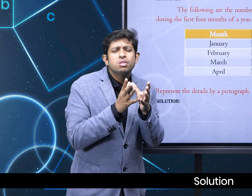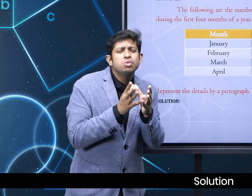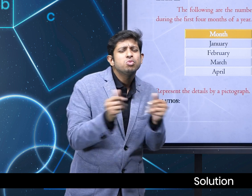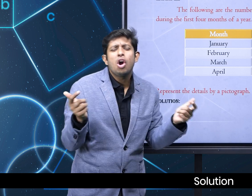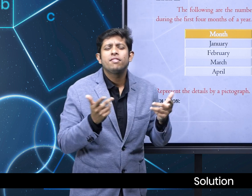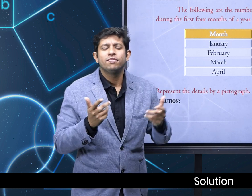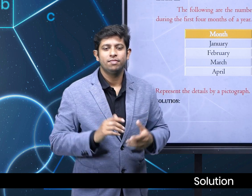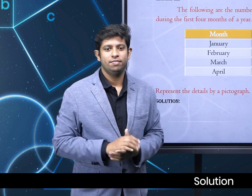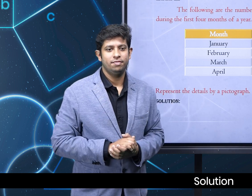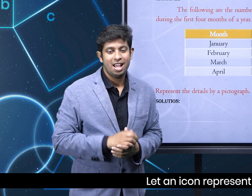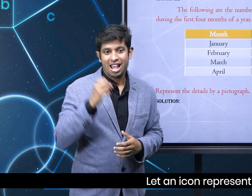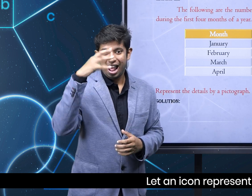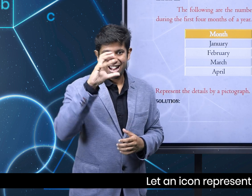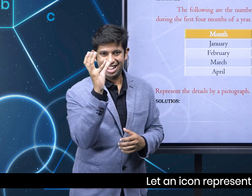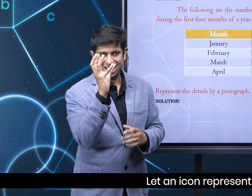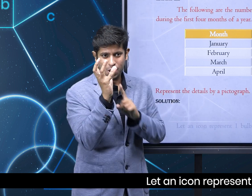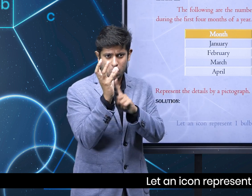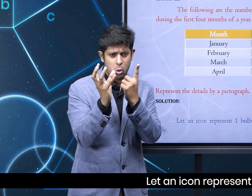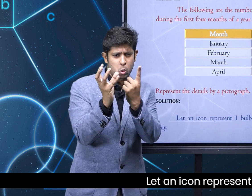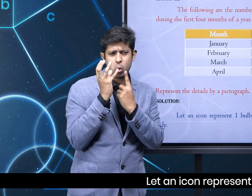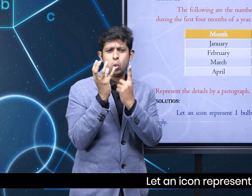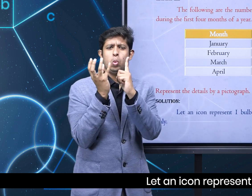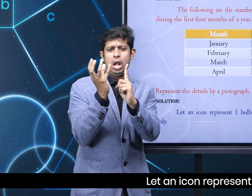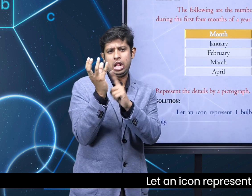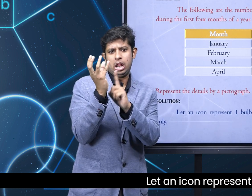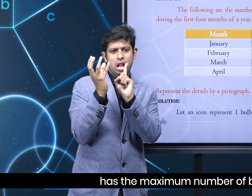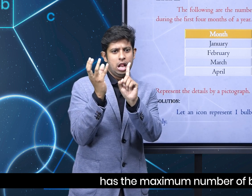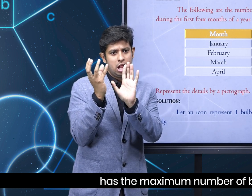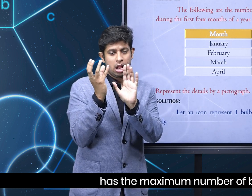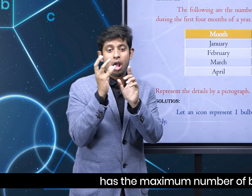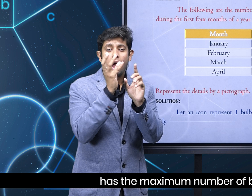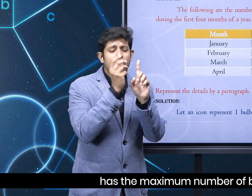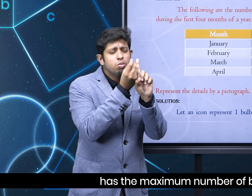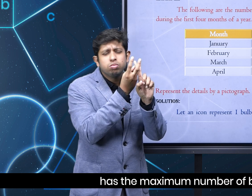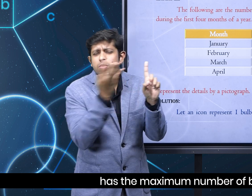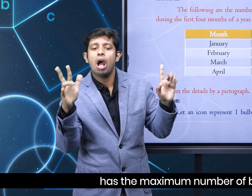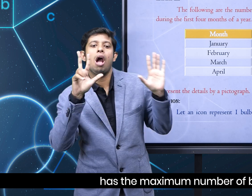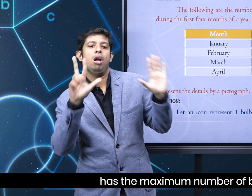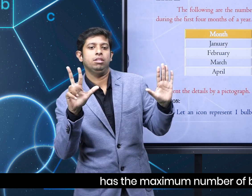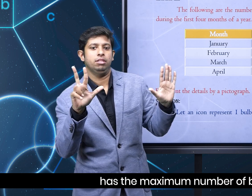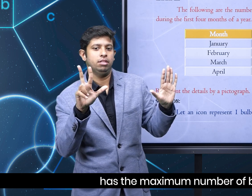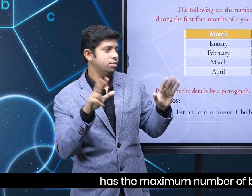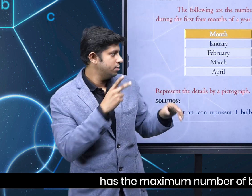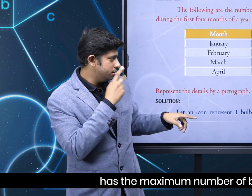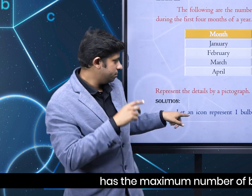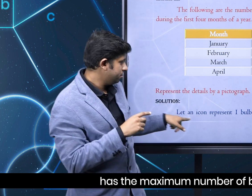Solution: let an icon represent one bulb has the maximum number of bulbs. Count is